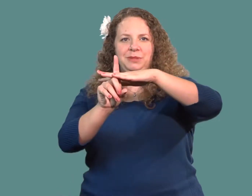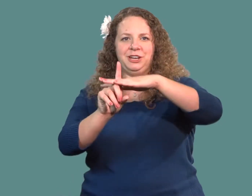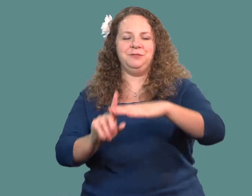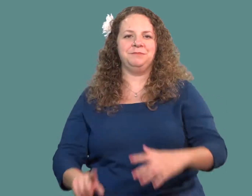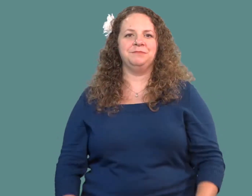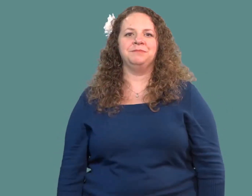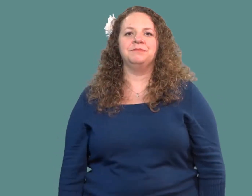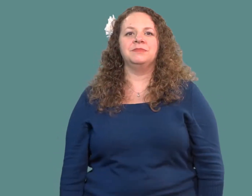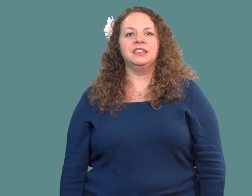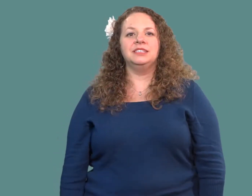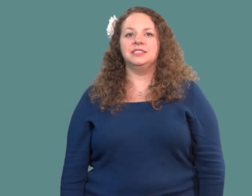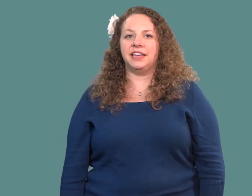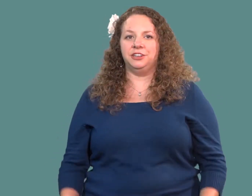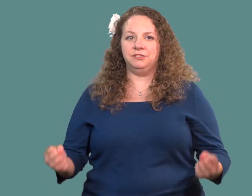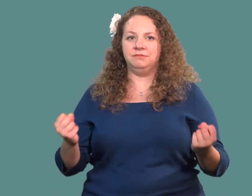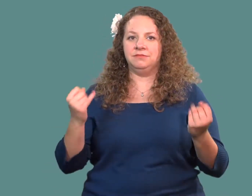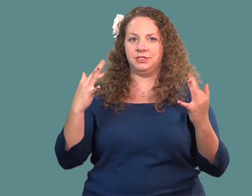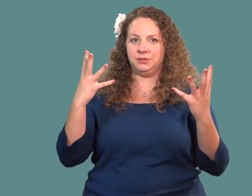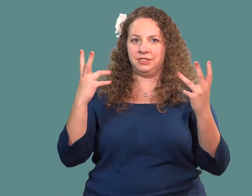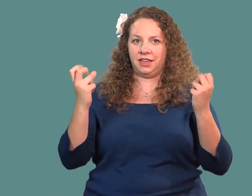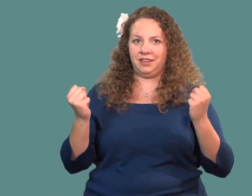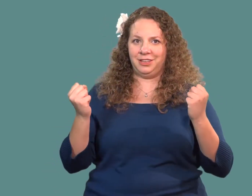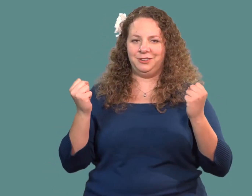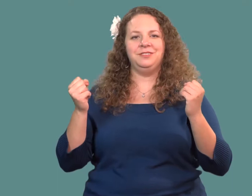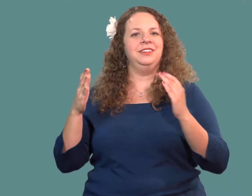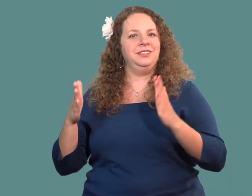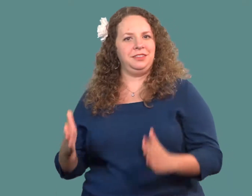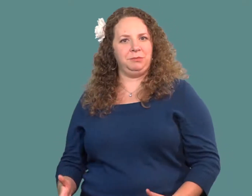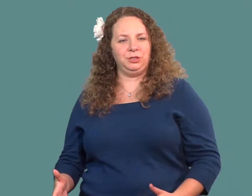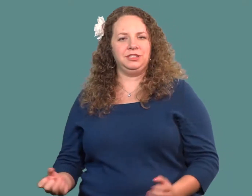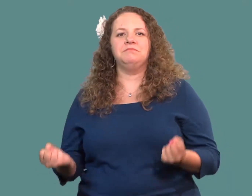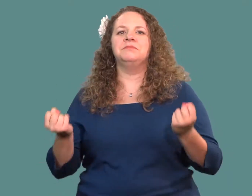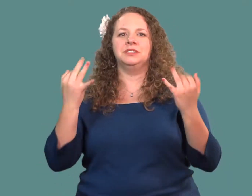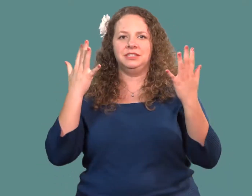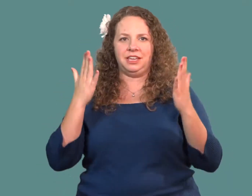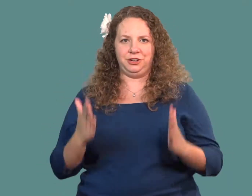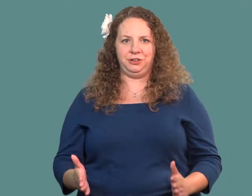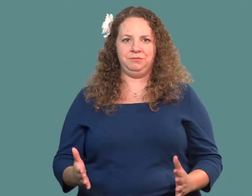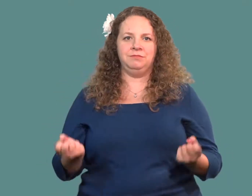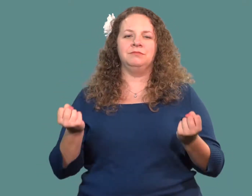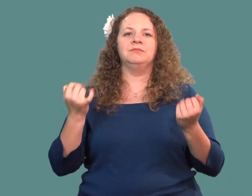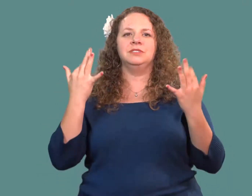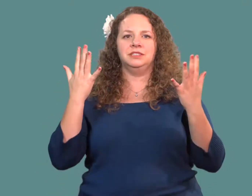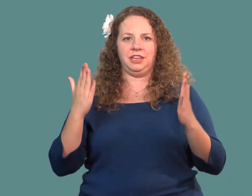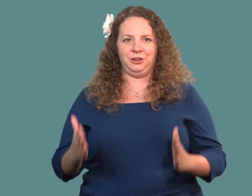appear. Signer, so sign, then person, signer, signer.